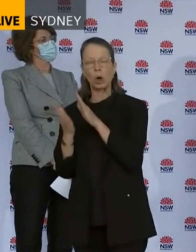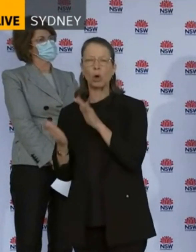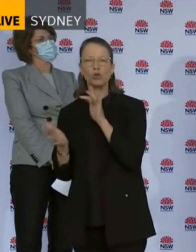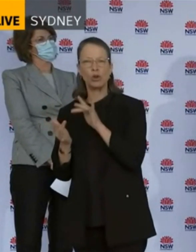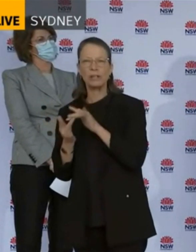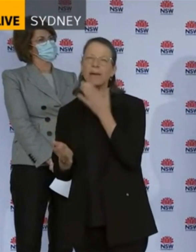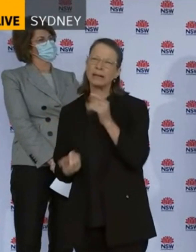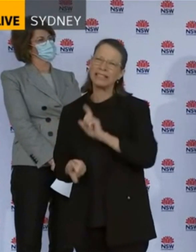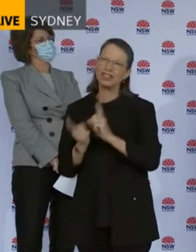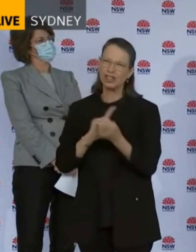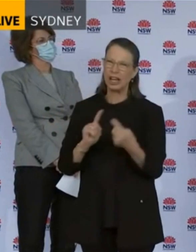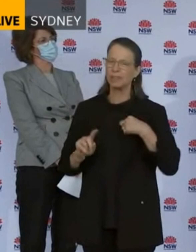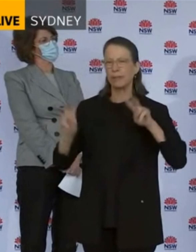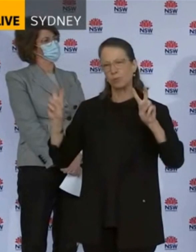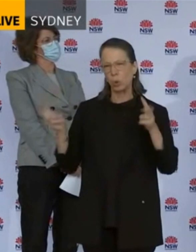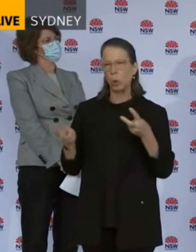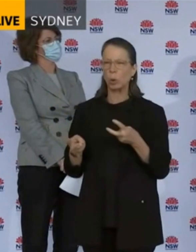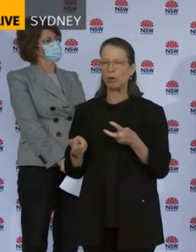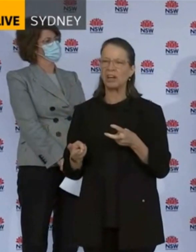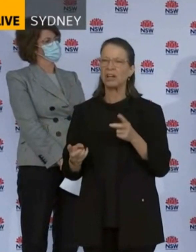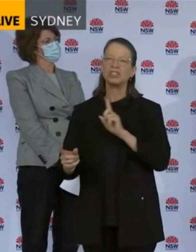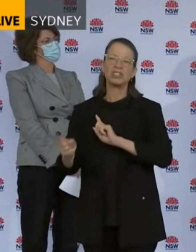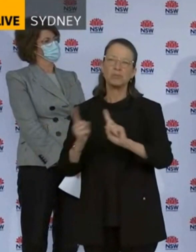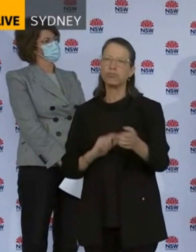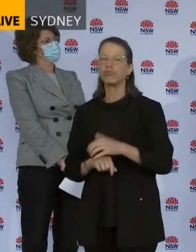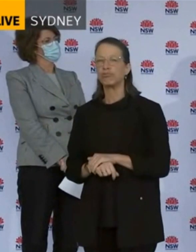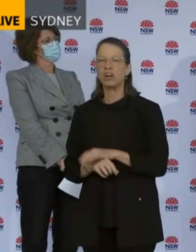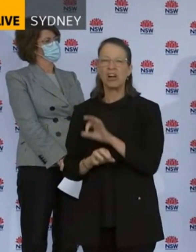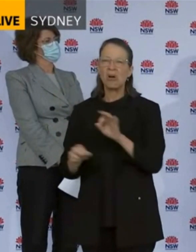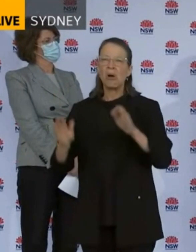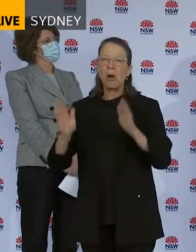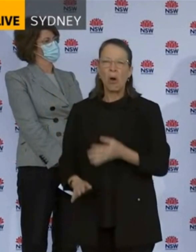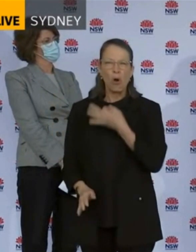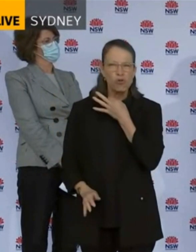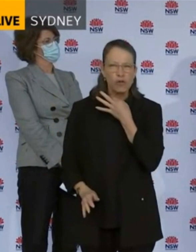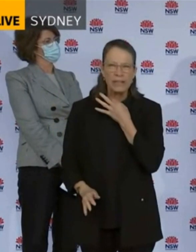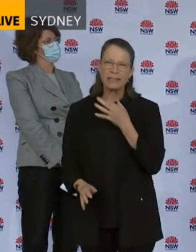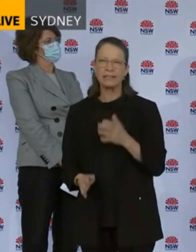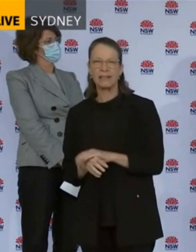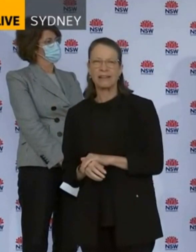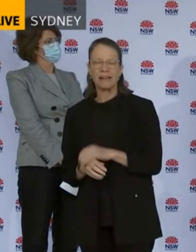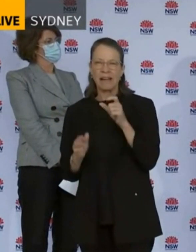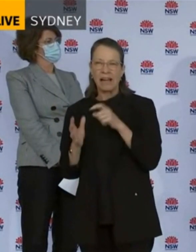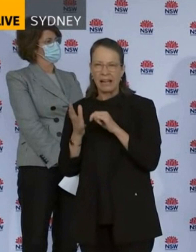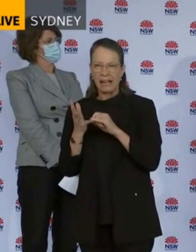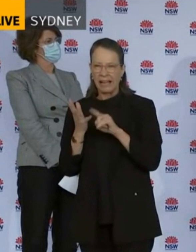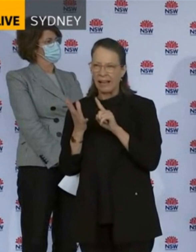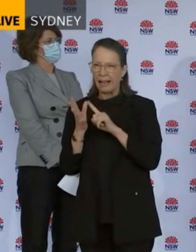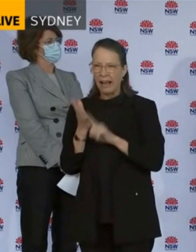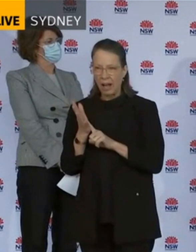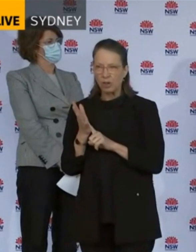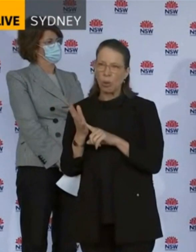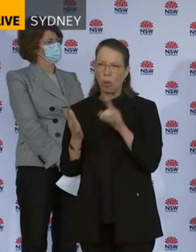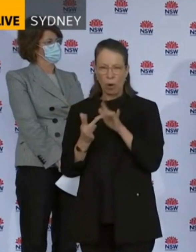asking to be reclassified as a casual contact himself, directly to you via text message? Look, I've had